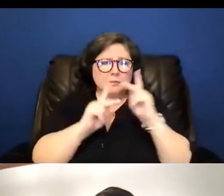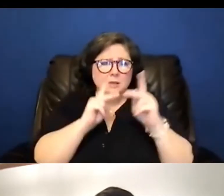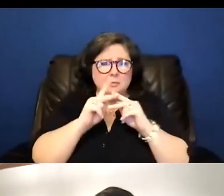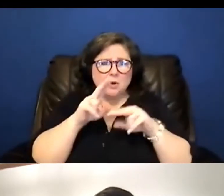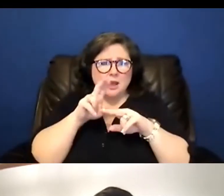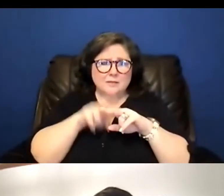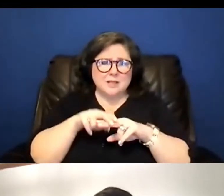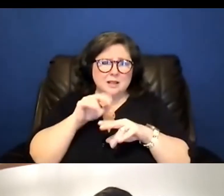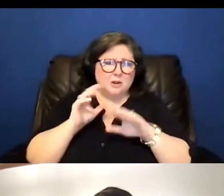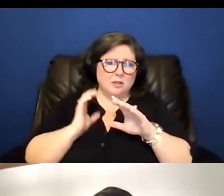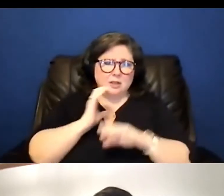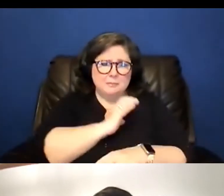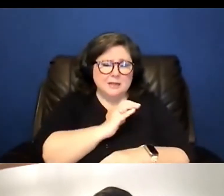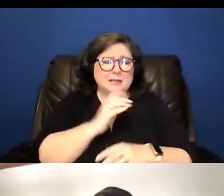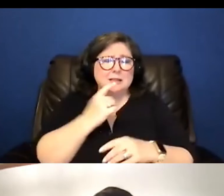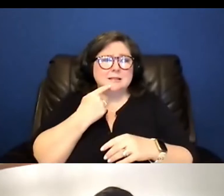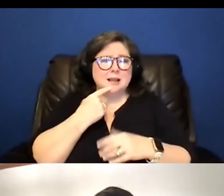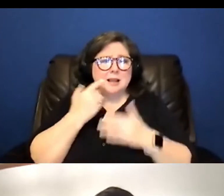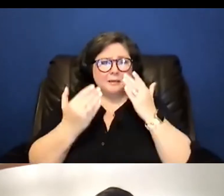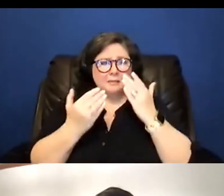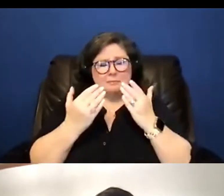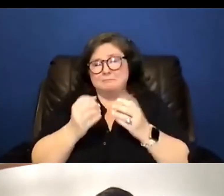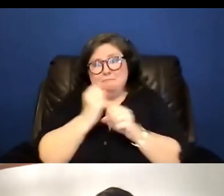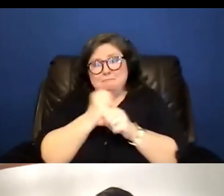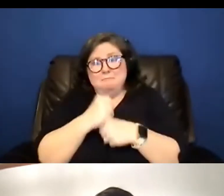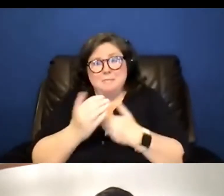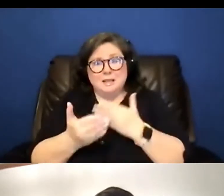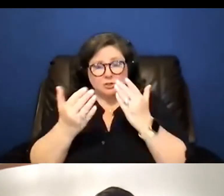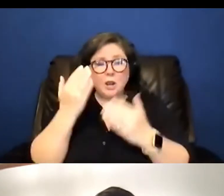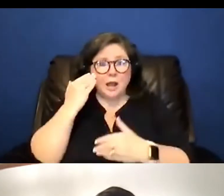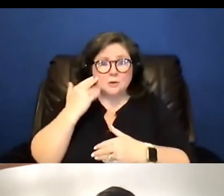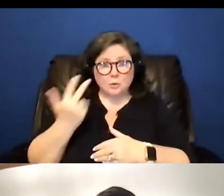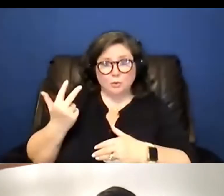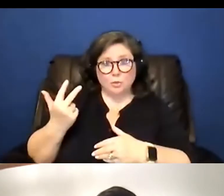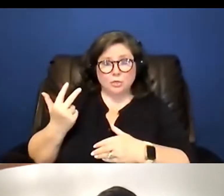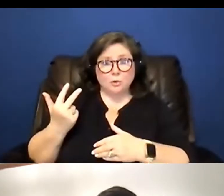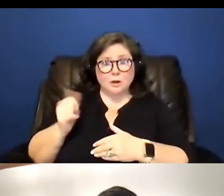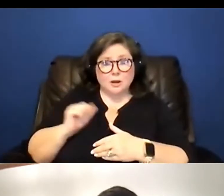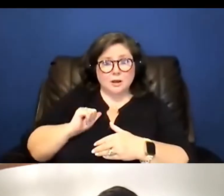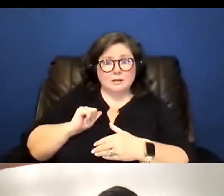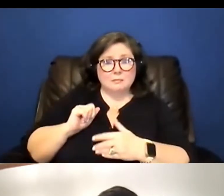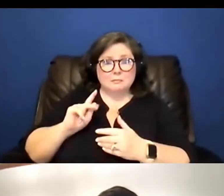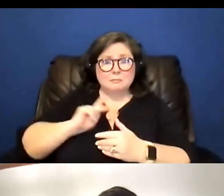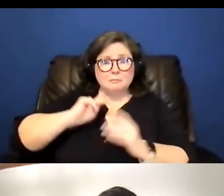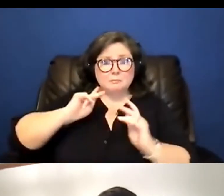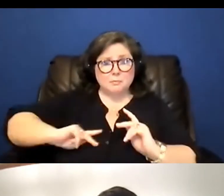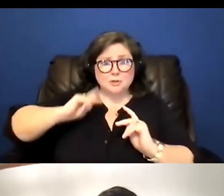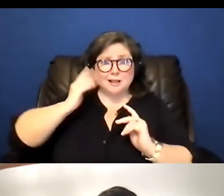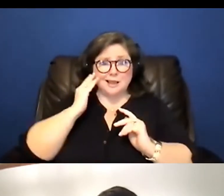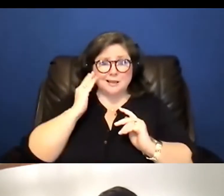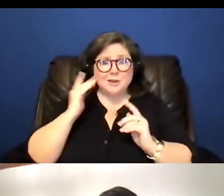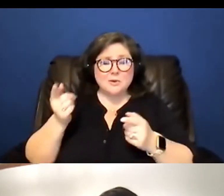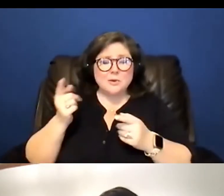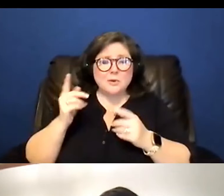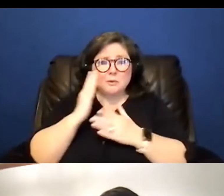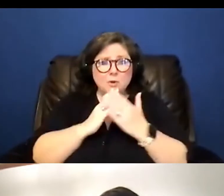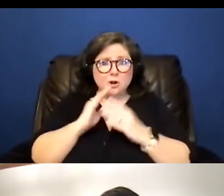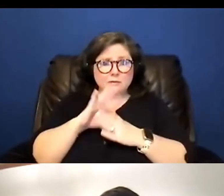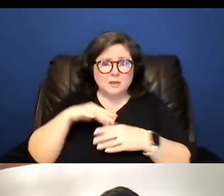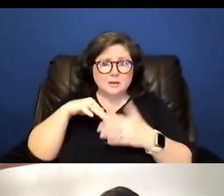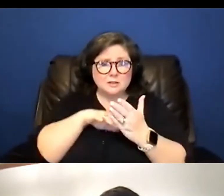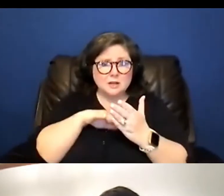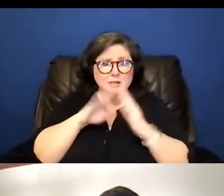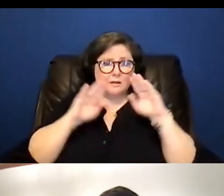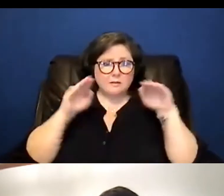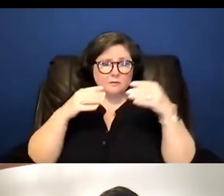these committees and made suggestions, and I know 3 of them that were part of those studies, focus